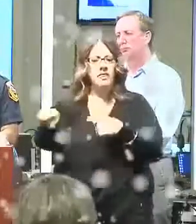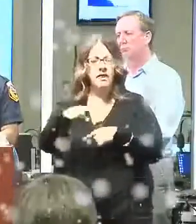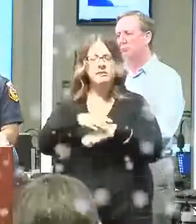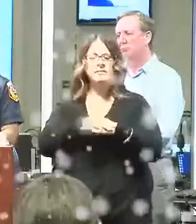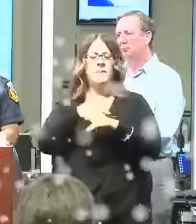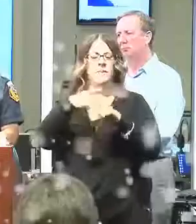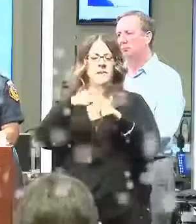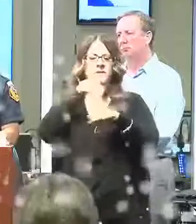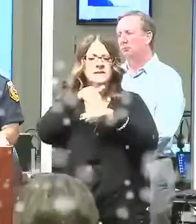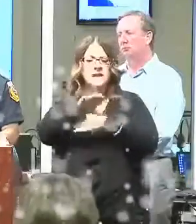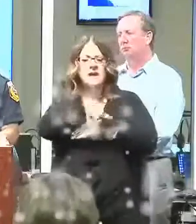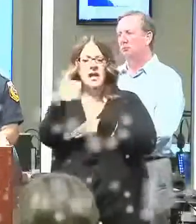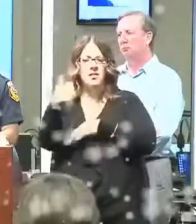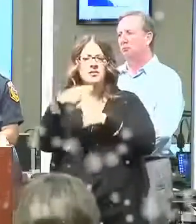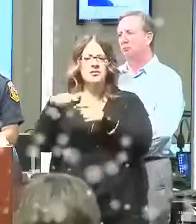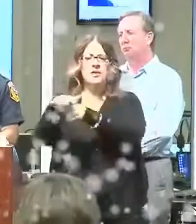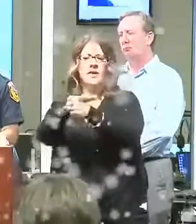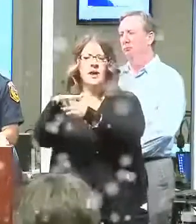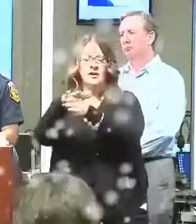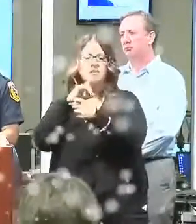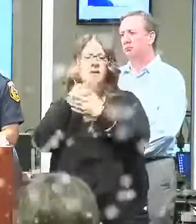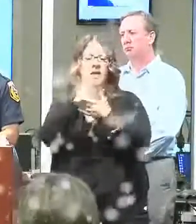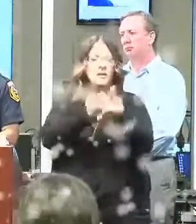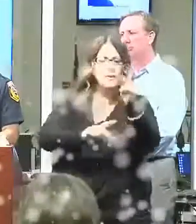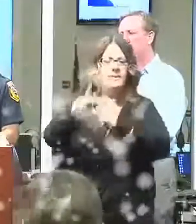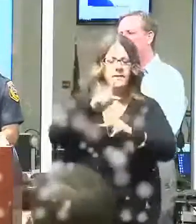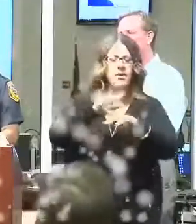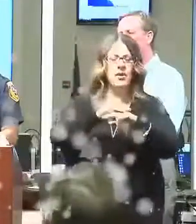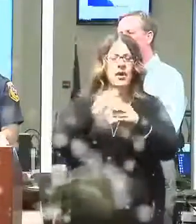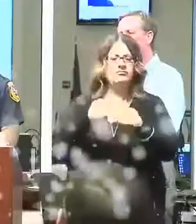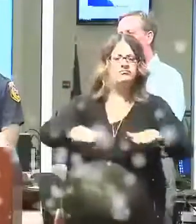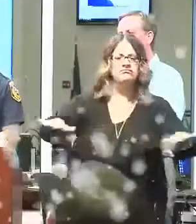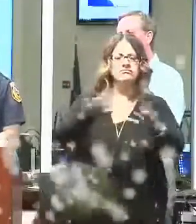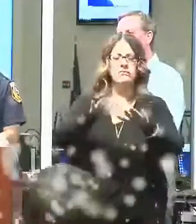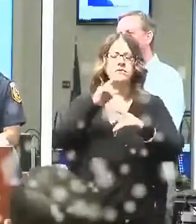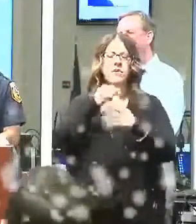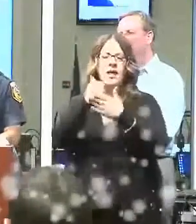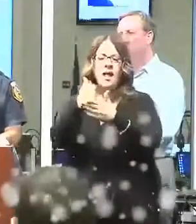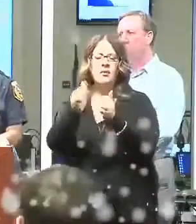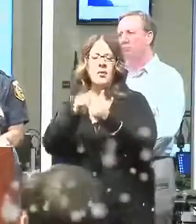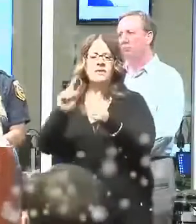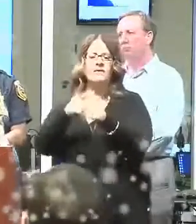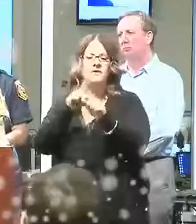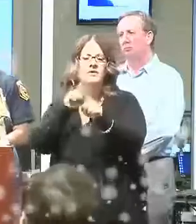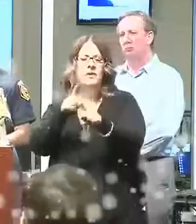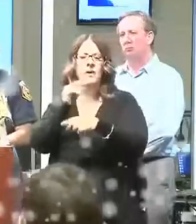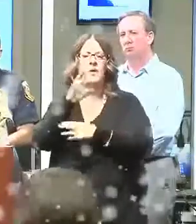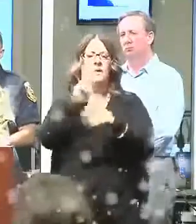sending mass care and shelter units that can shelter either responders or displaced people.